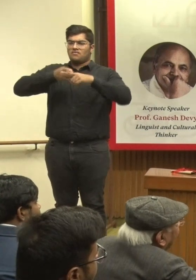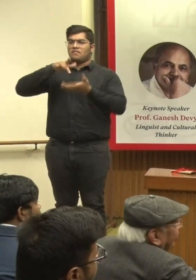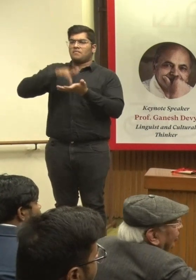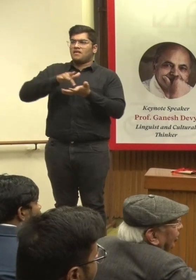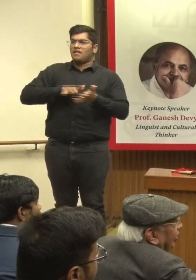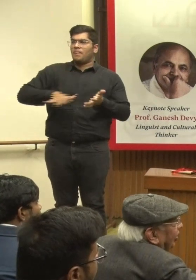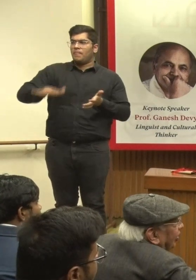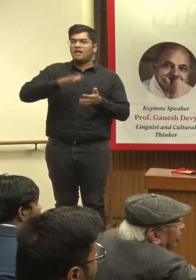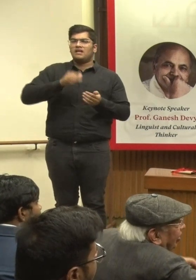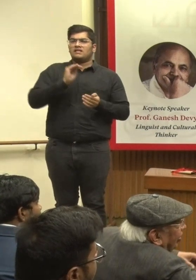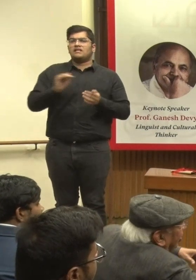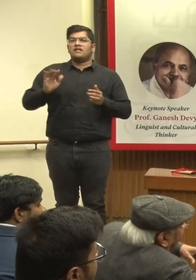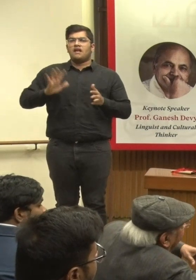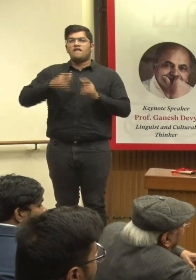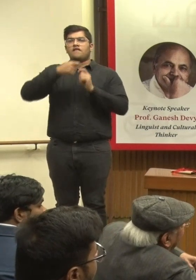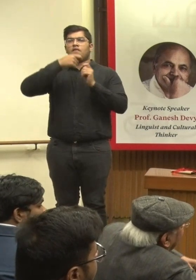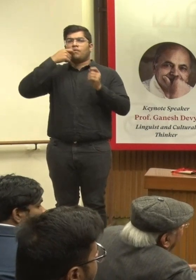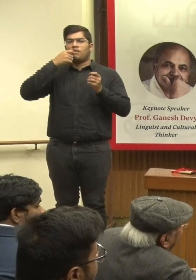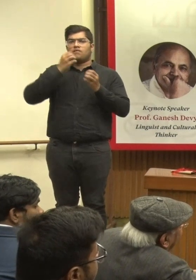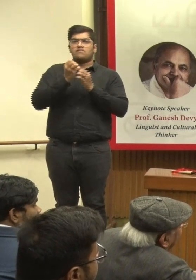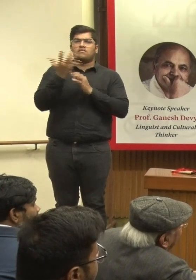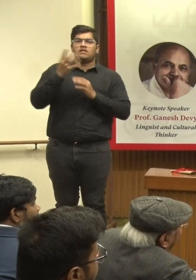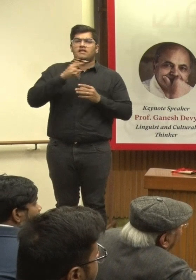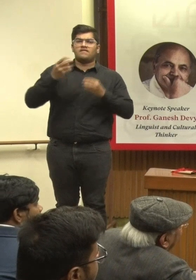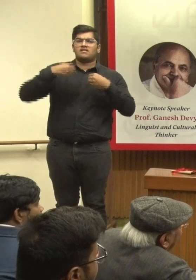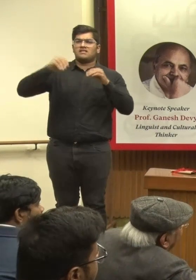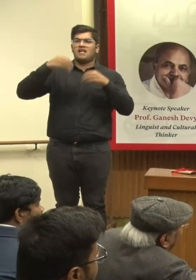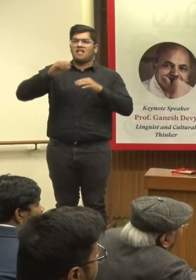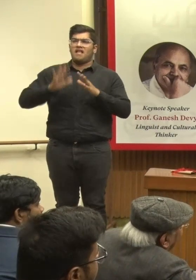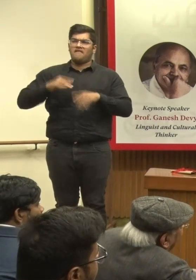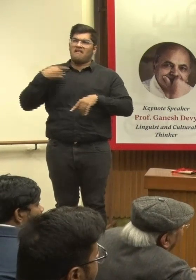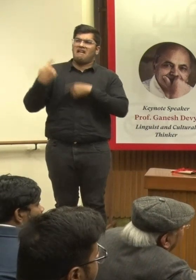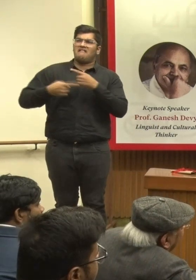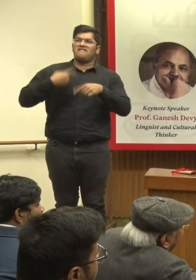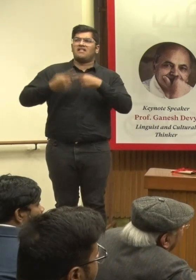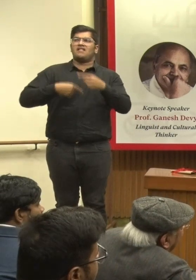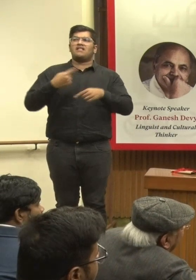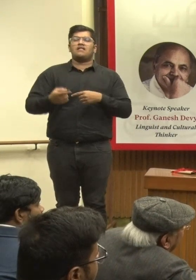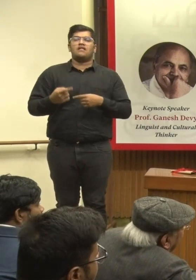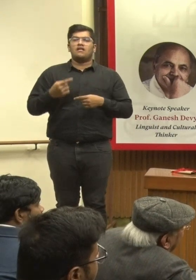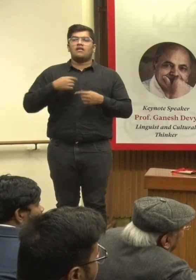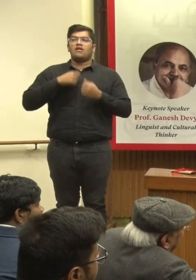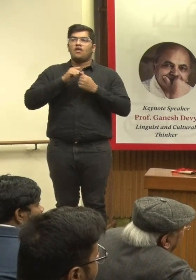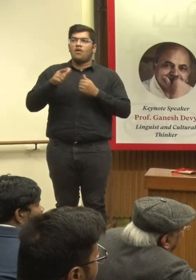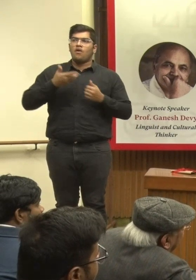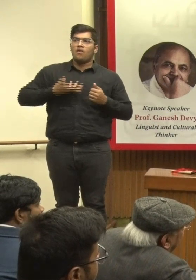selling balloons or some stuff every day. And we all,